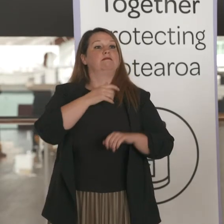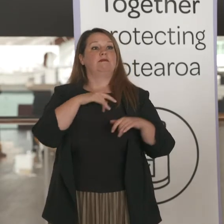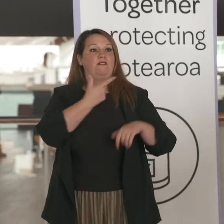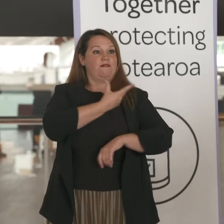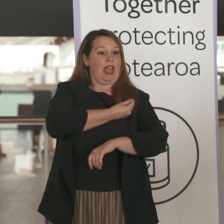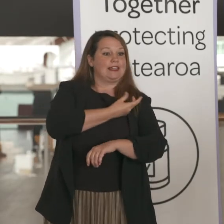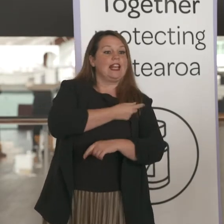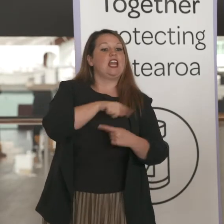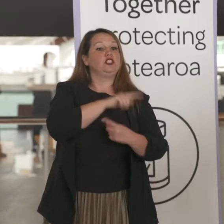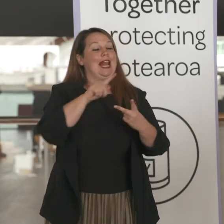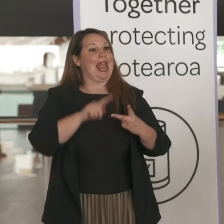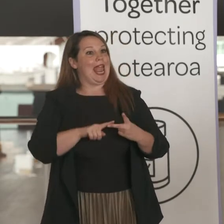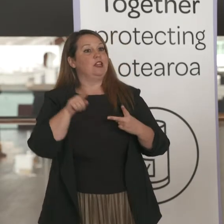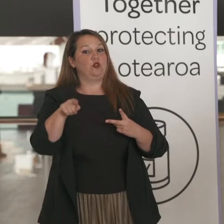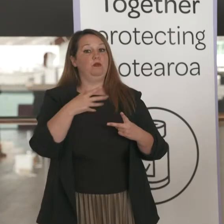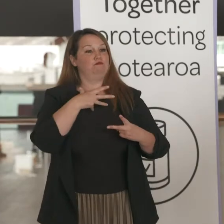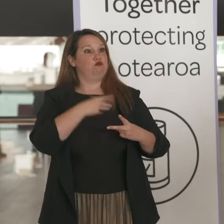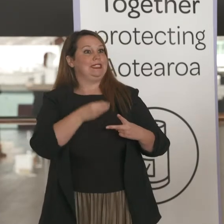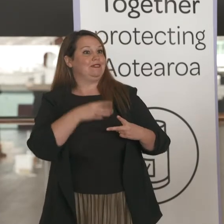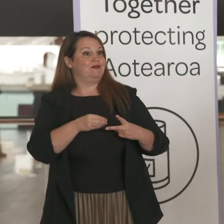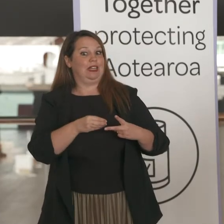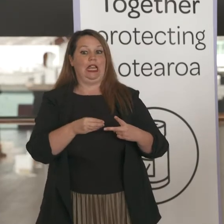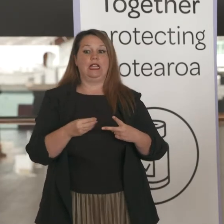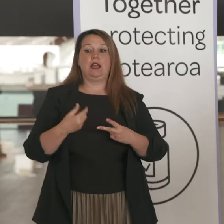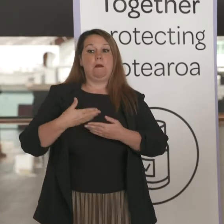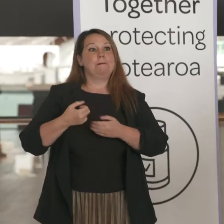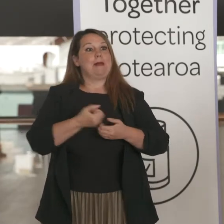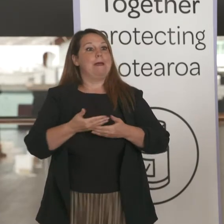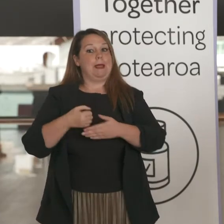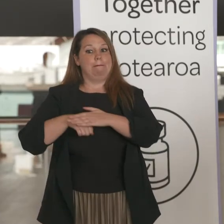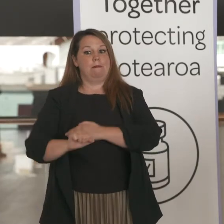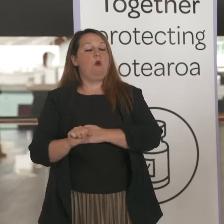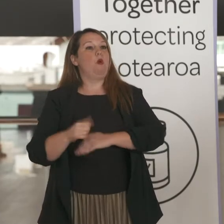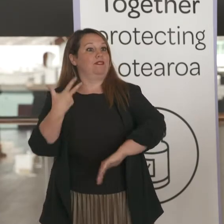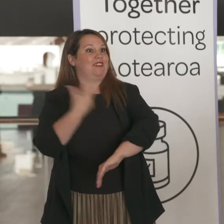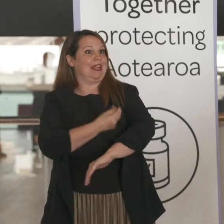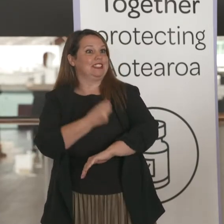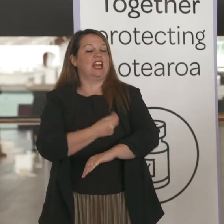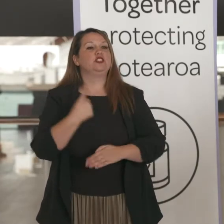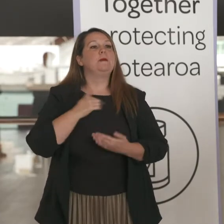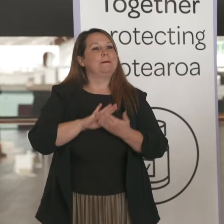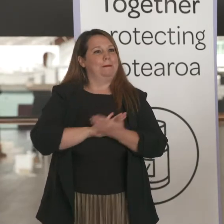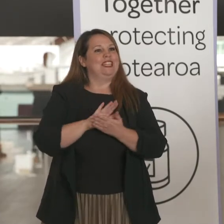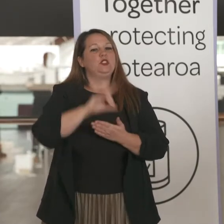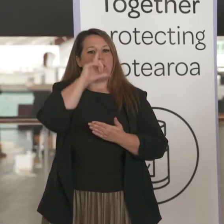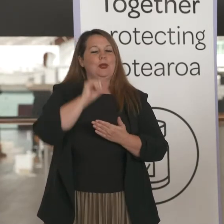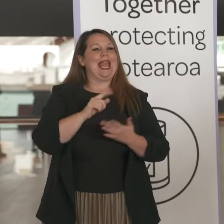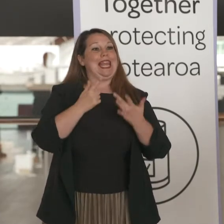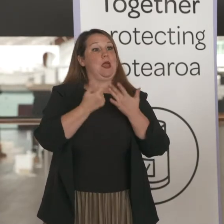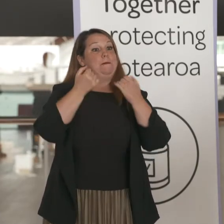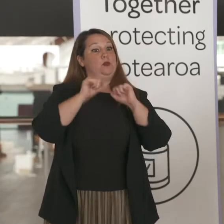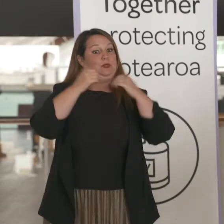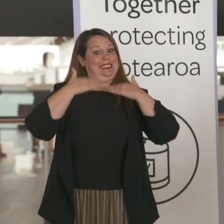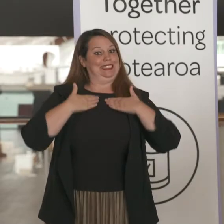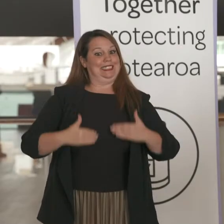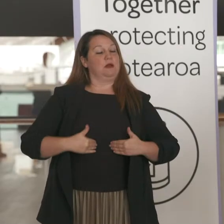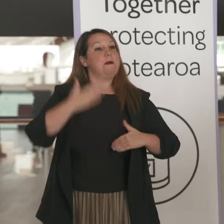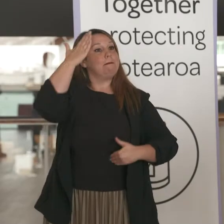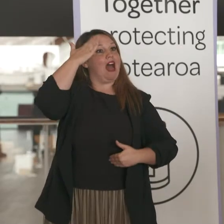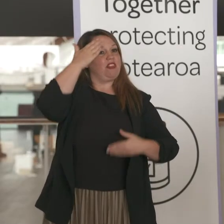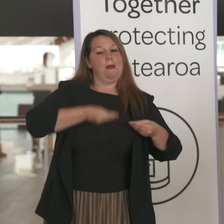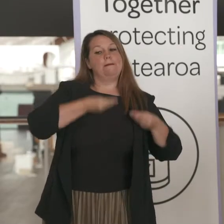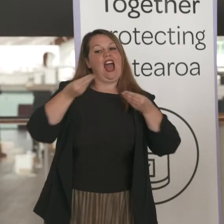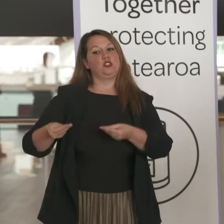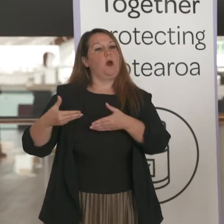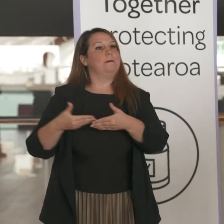actually pass some of this immunity on to your baby. And very new data is showing that this immunity that you pass on does give